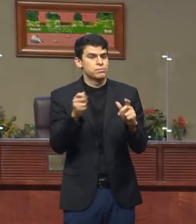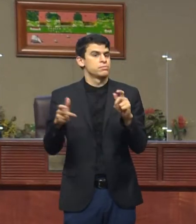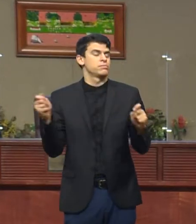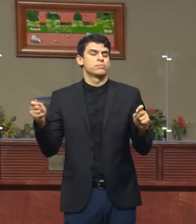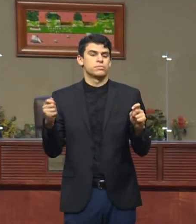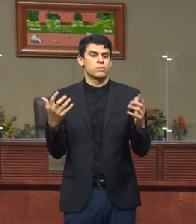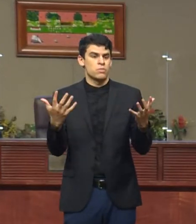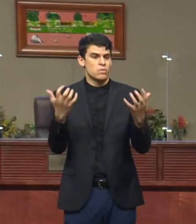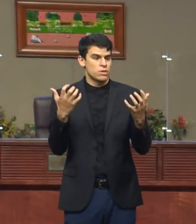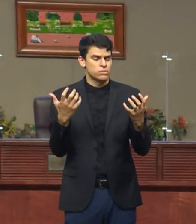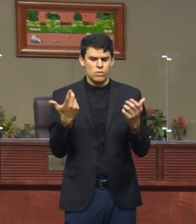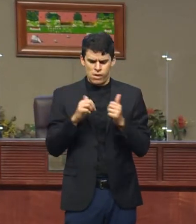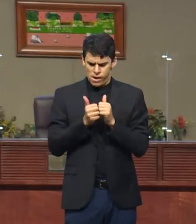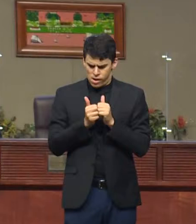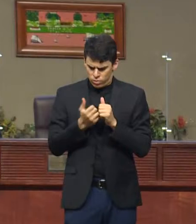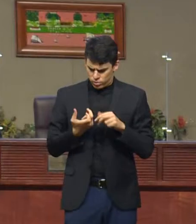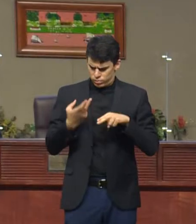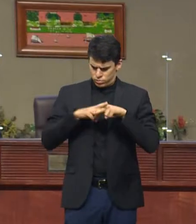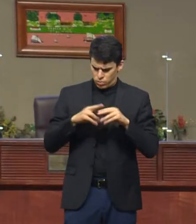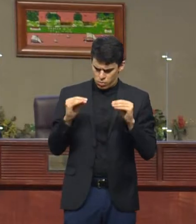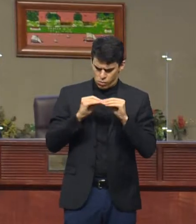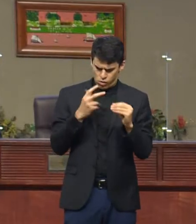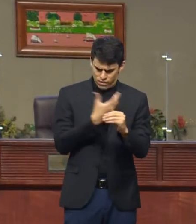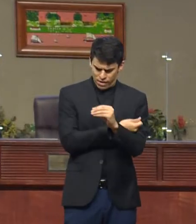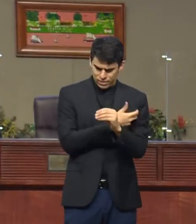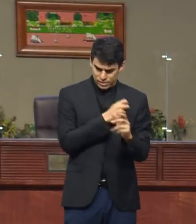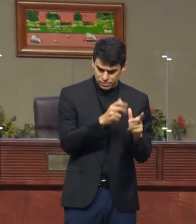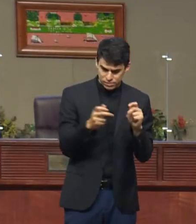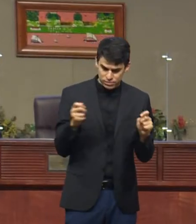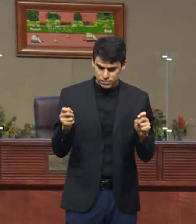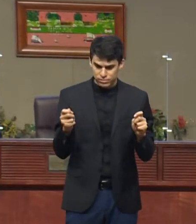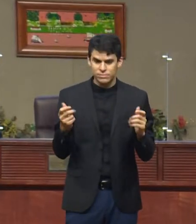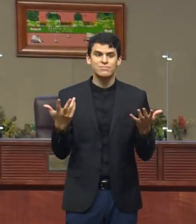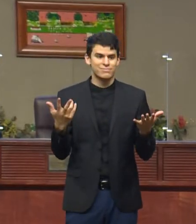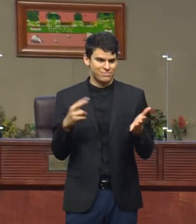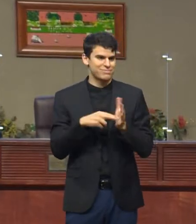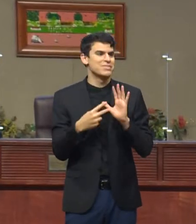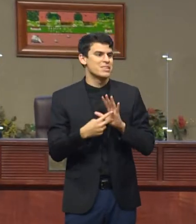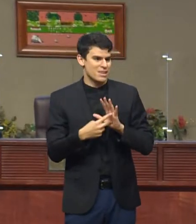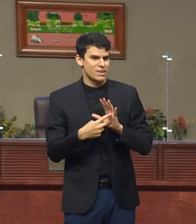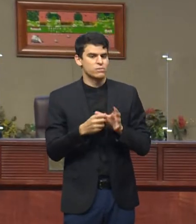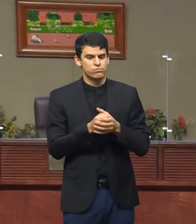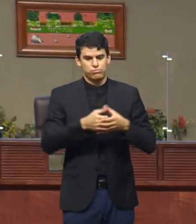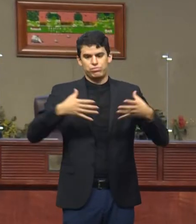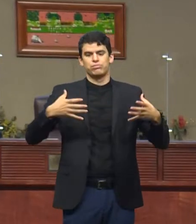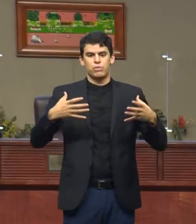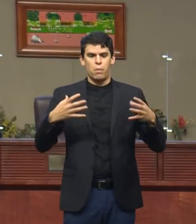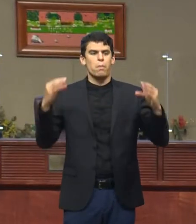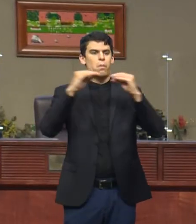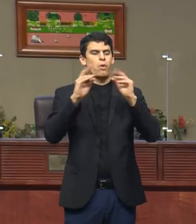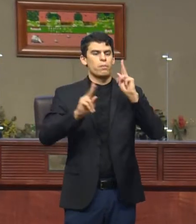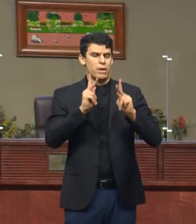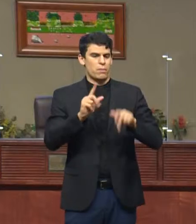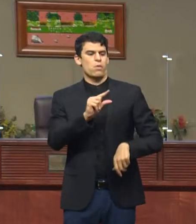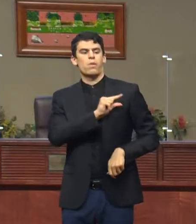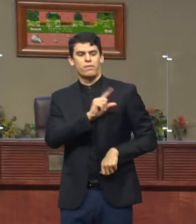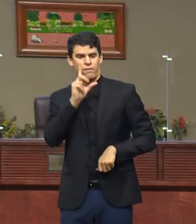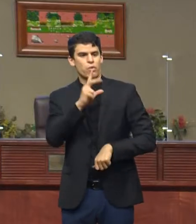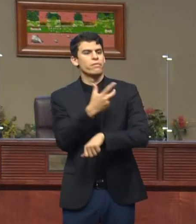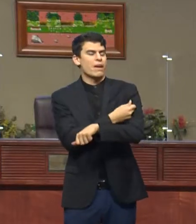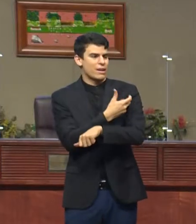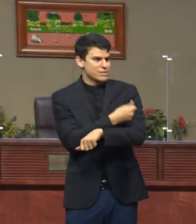so how can we do that? Lowering the eligible group, expanding the eligible group